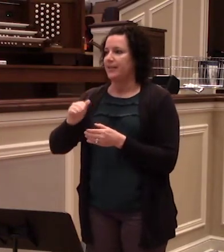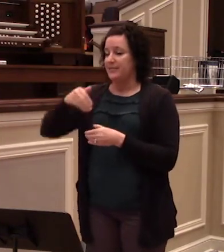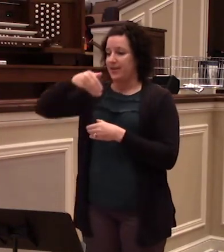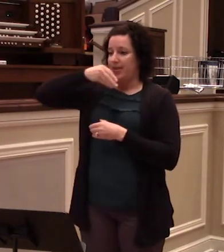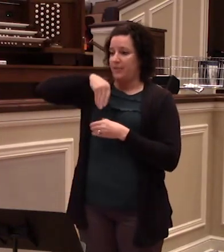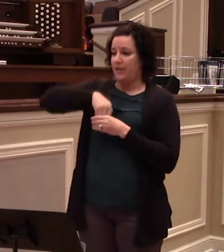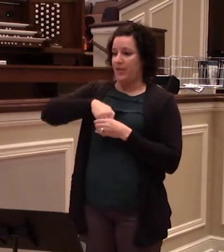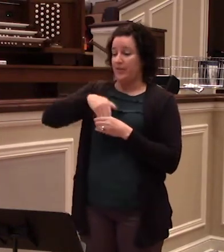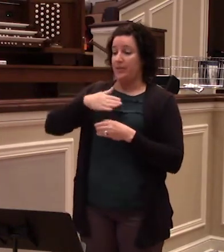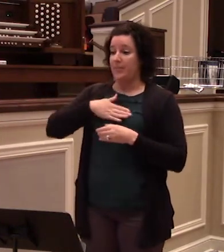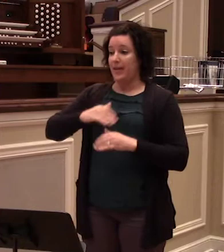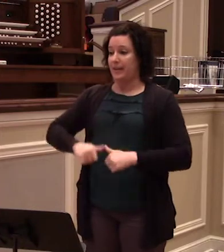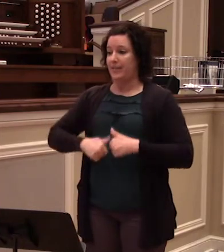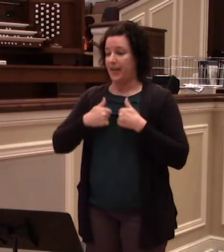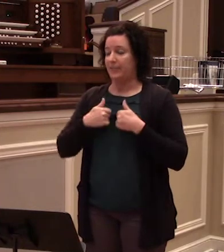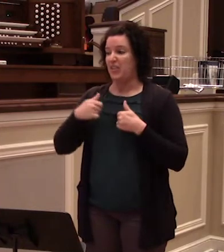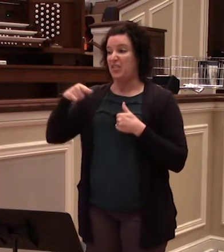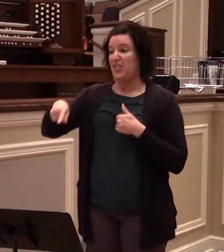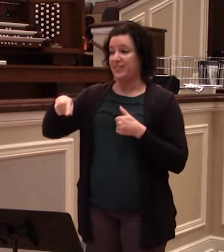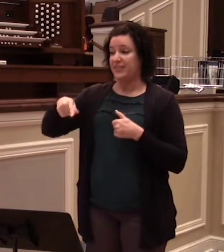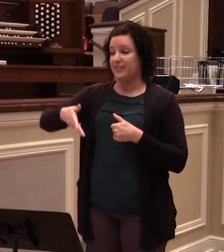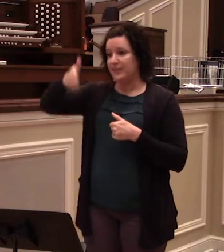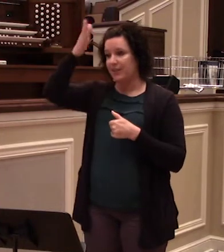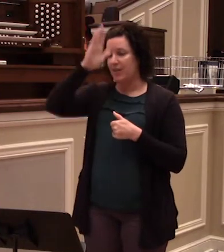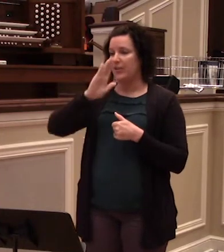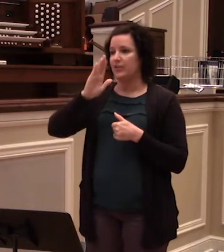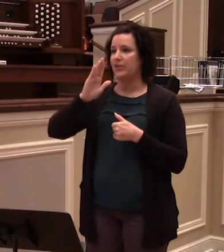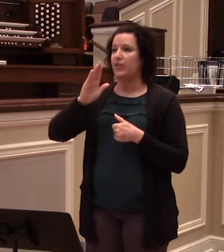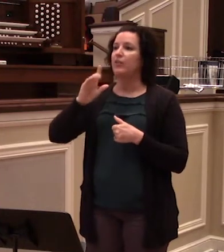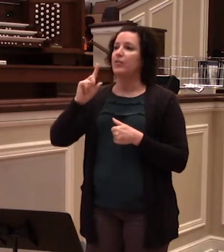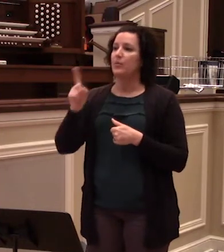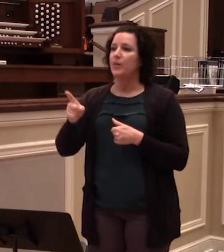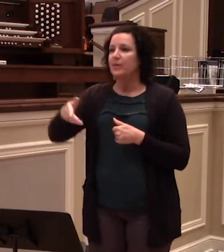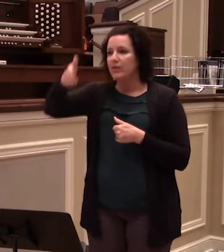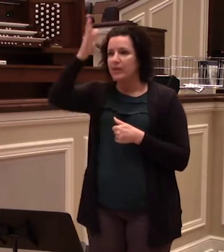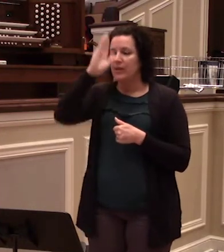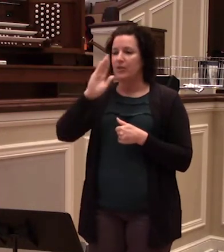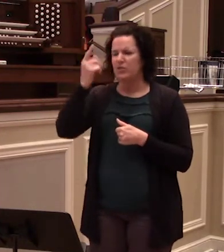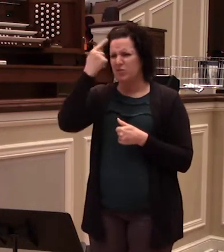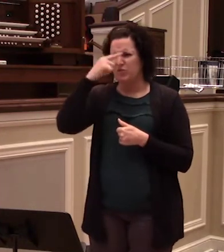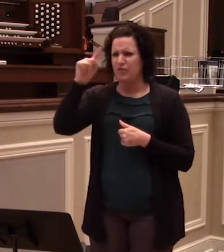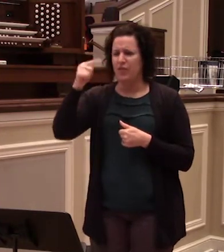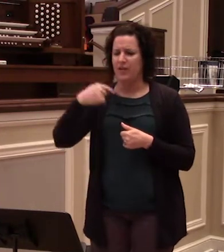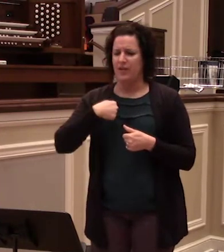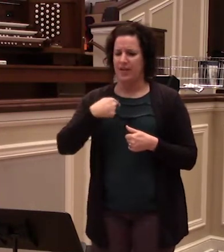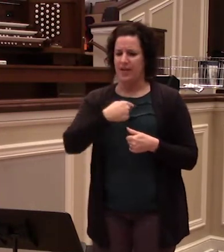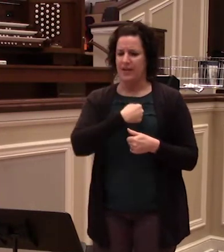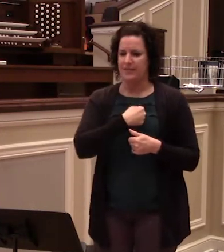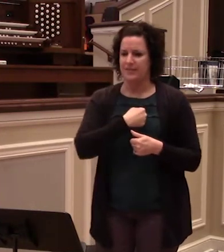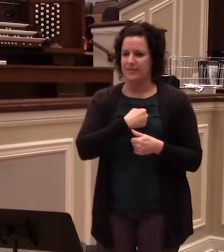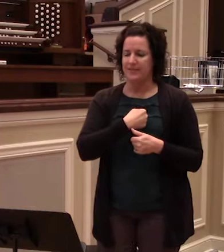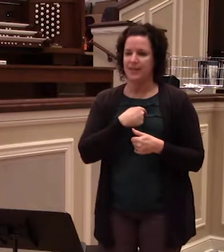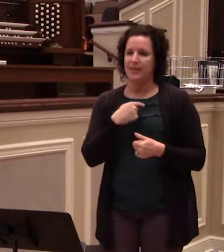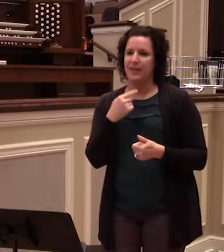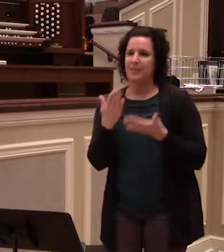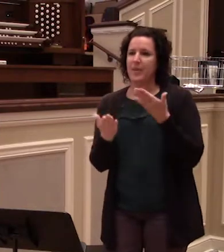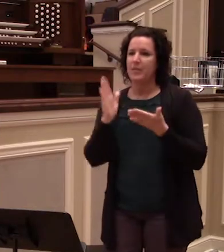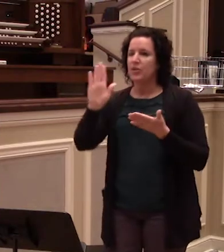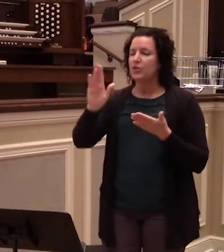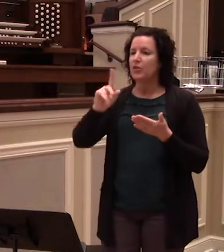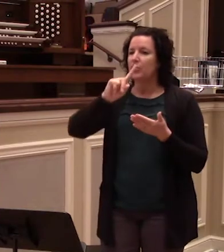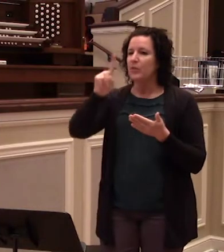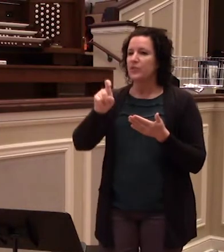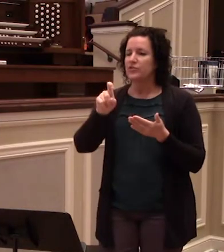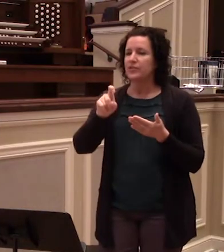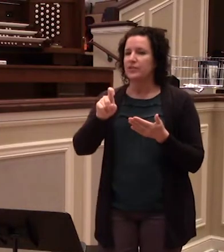possibly imagine. This is God, the one who is for us. Maybe your question on this Christmas, is